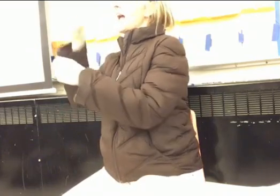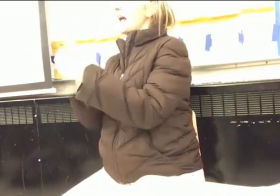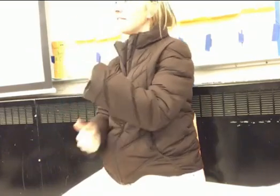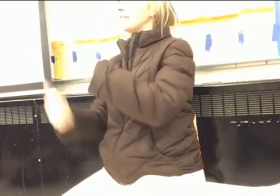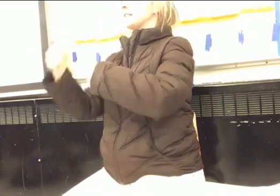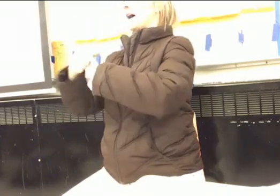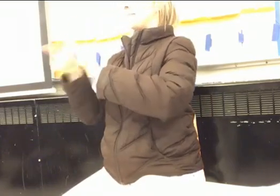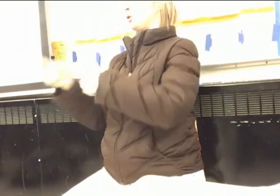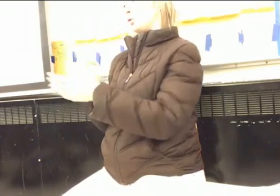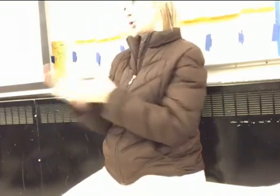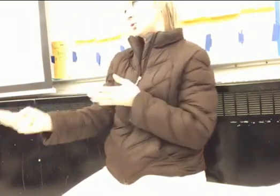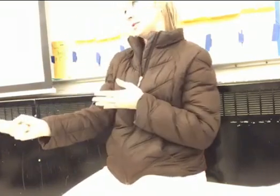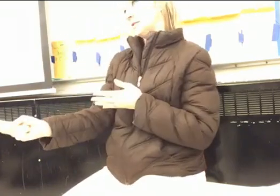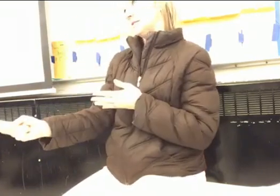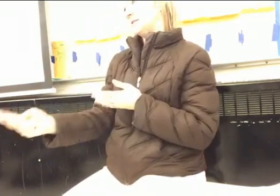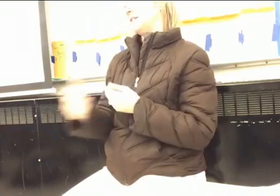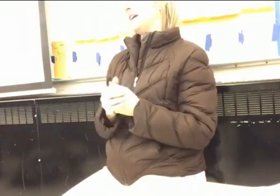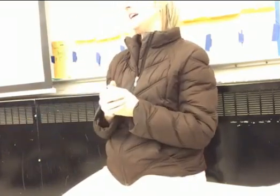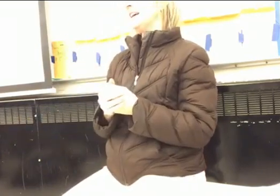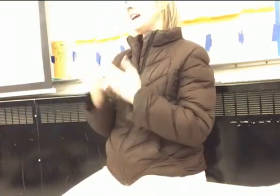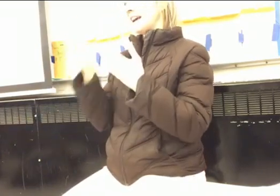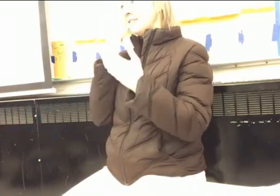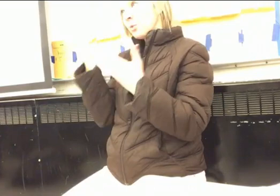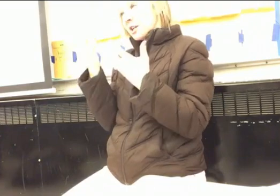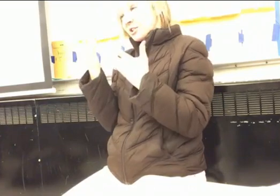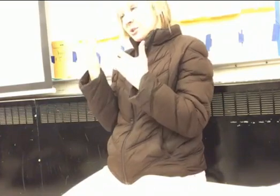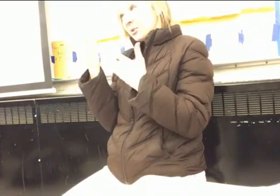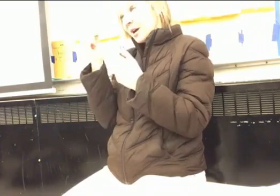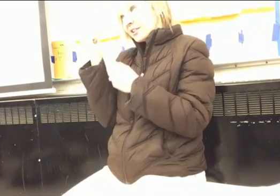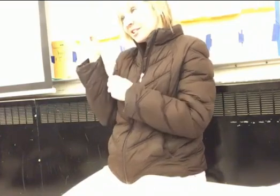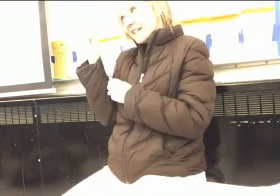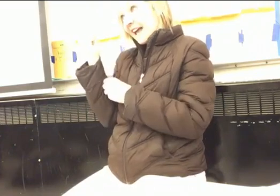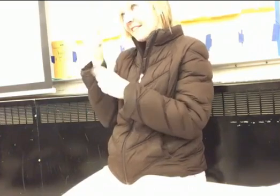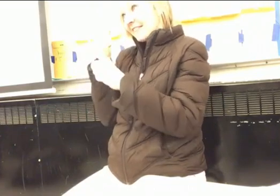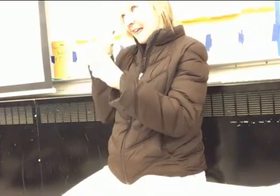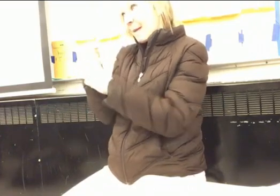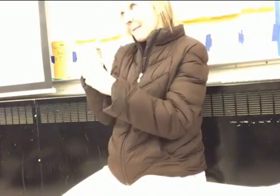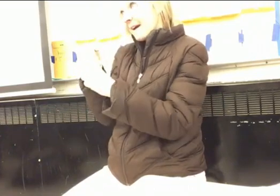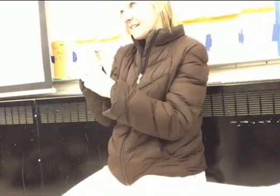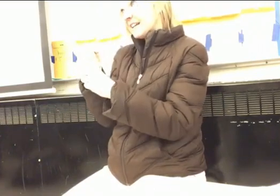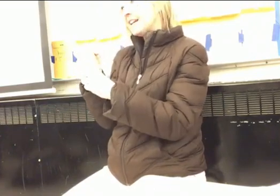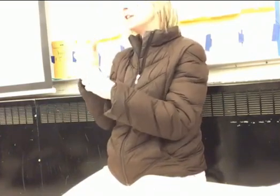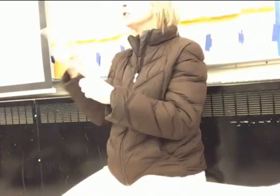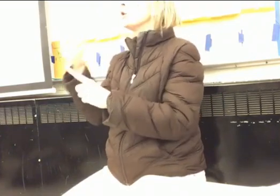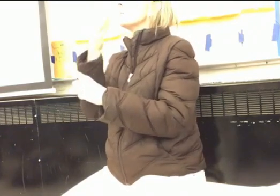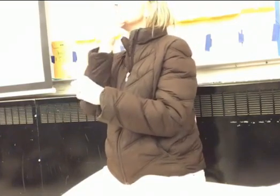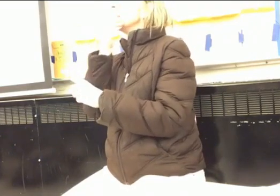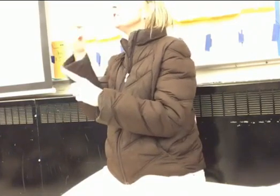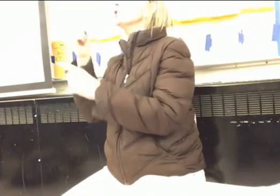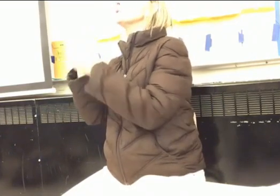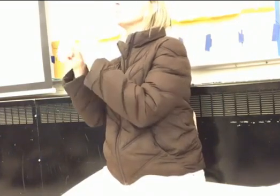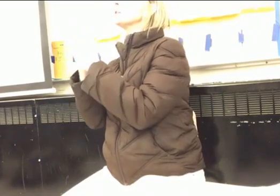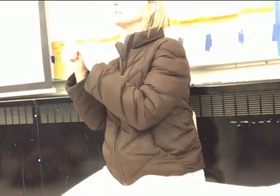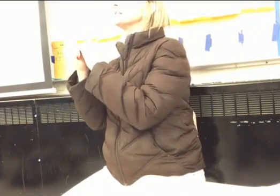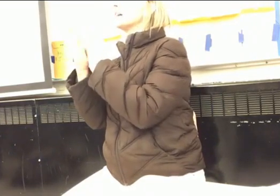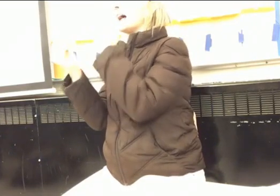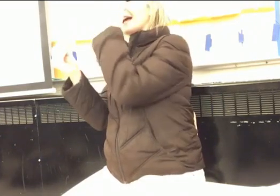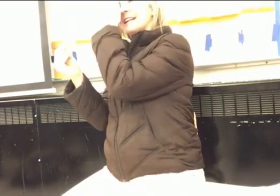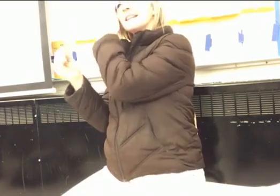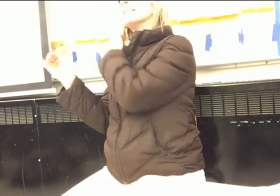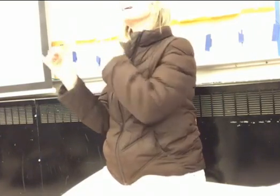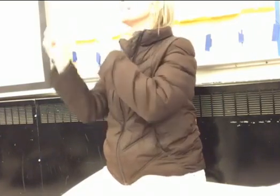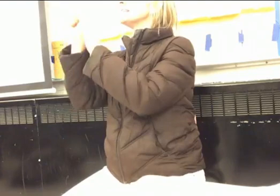kind of understand the impact of why this would be, I want you to picture in your head, let's pretend that you are in sports, and this is like the